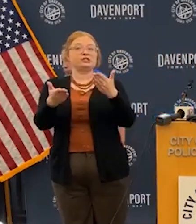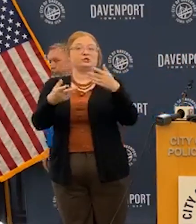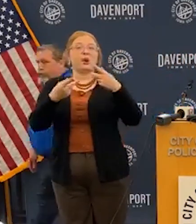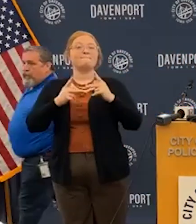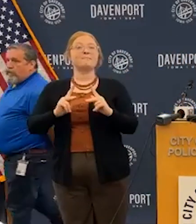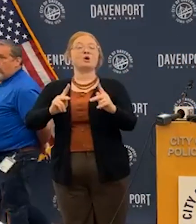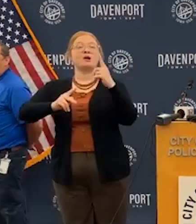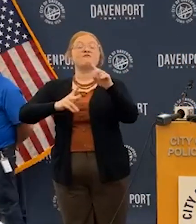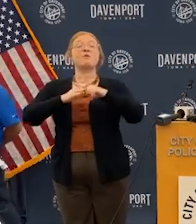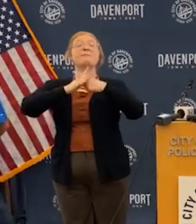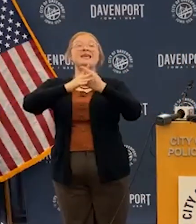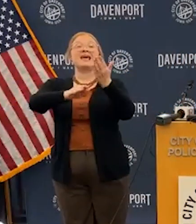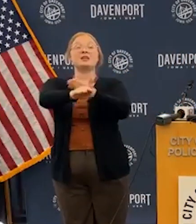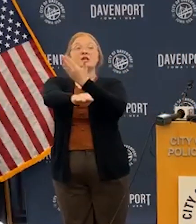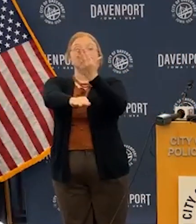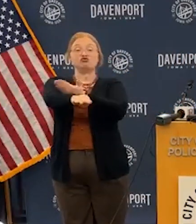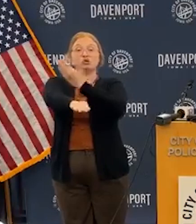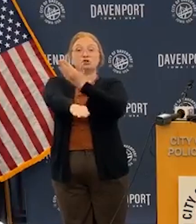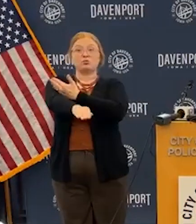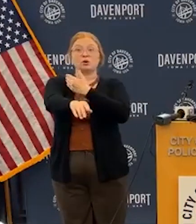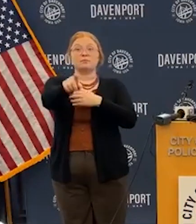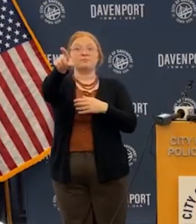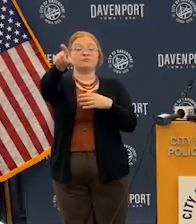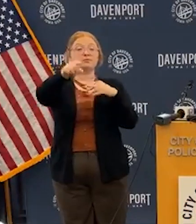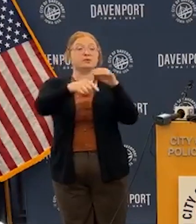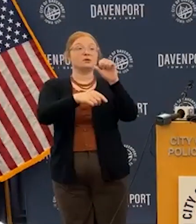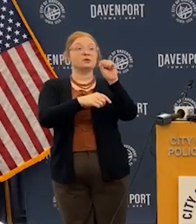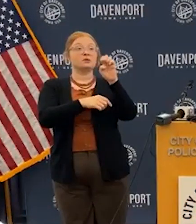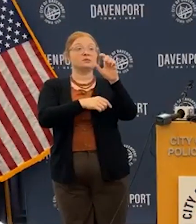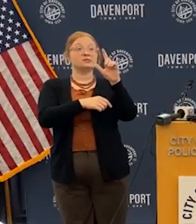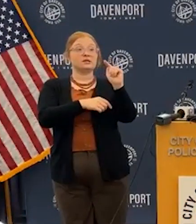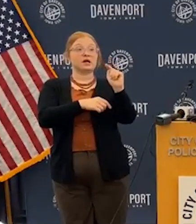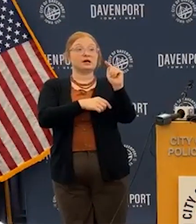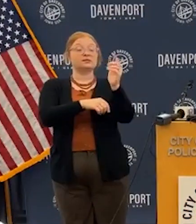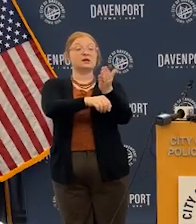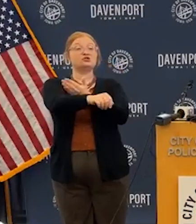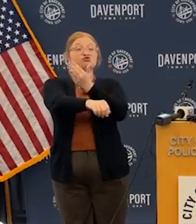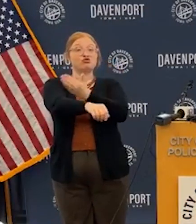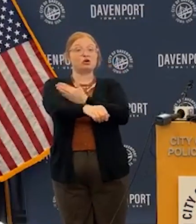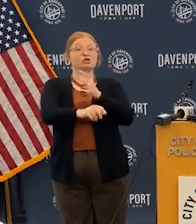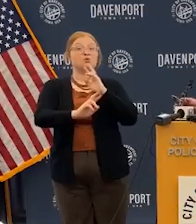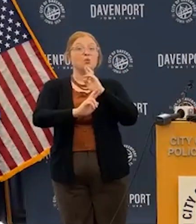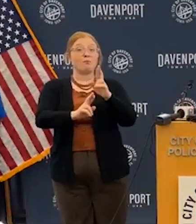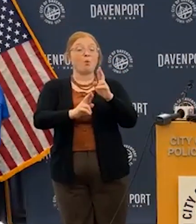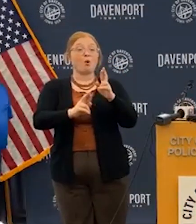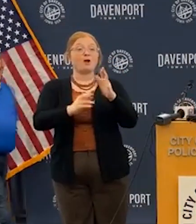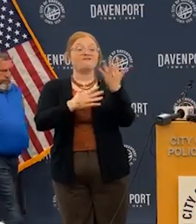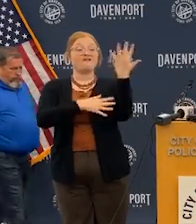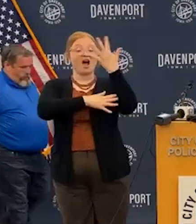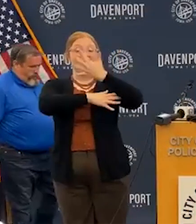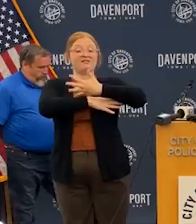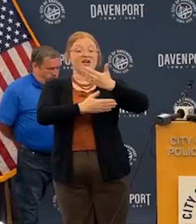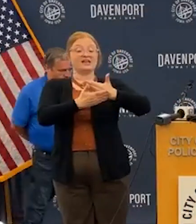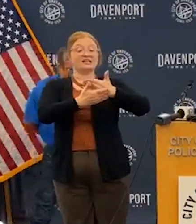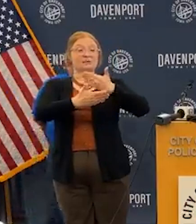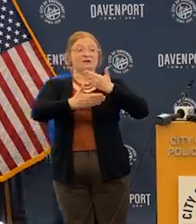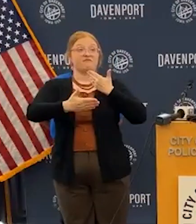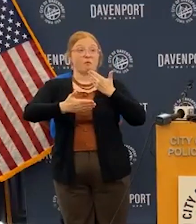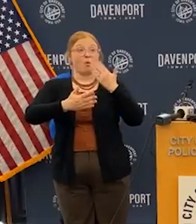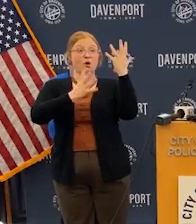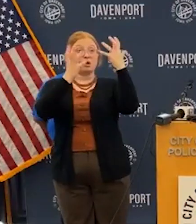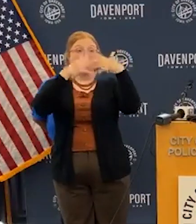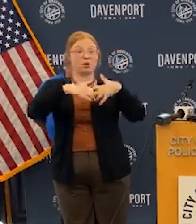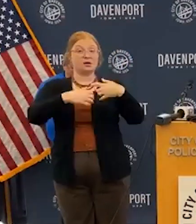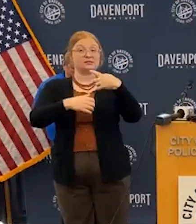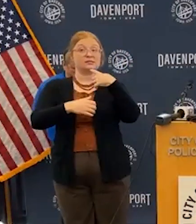report from May 24th from Select Structural, which is 5 days before the building collapsed, it says, in anticipation of these areas falling, the brick facade above the window should